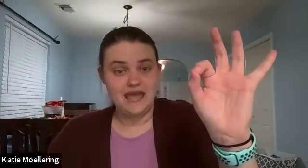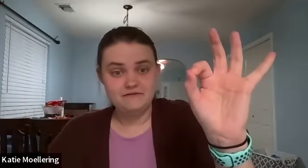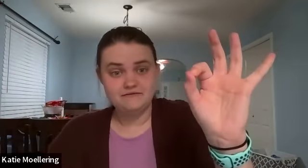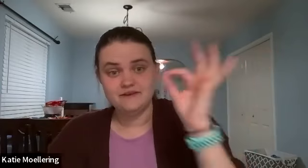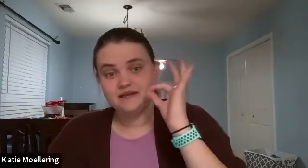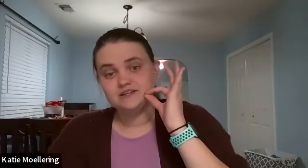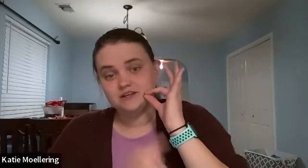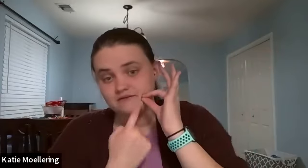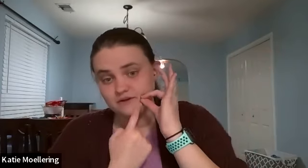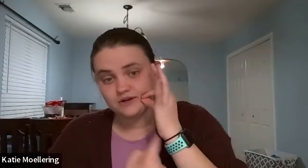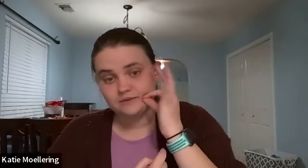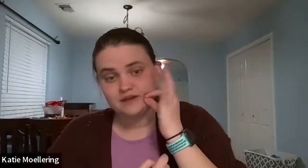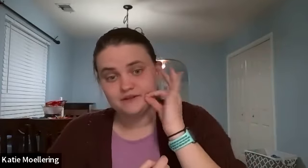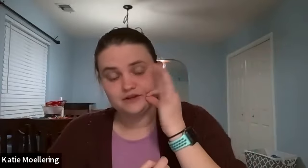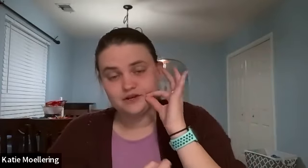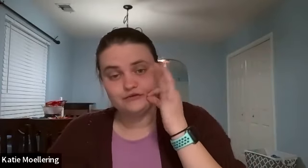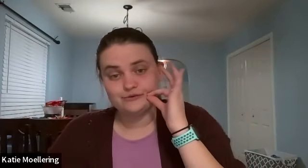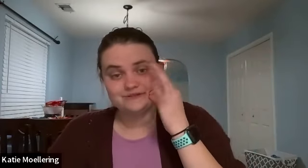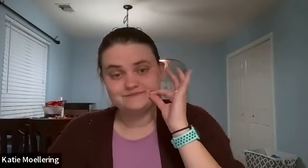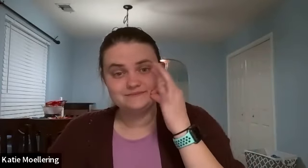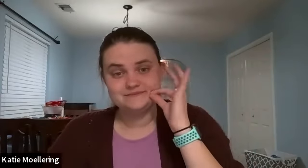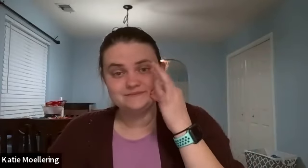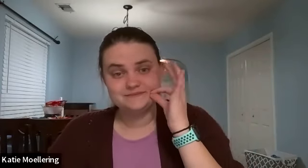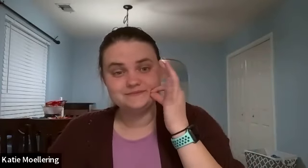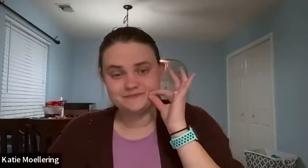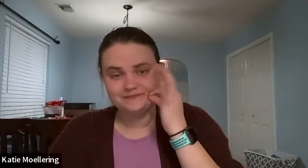F. You're going to have it in the corner of your mouth and you're going to go fruit.